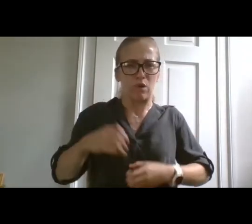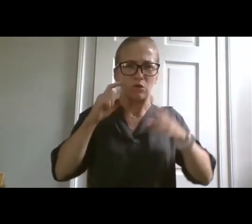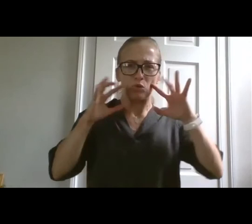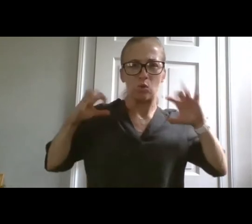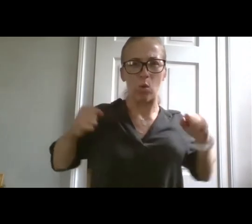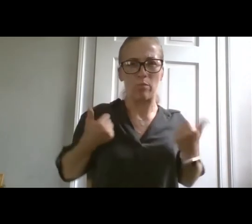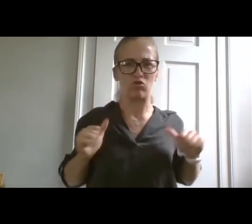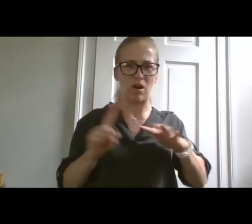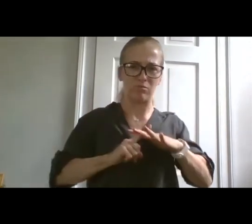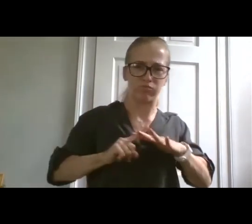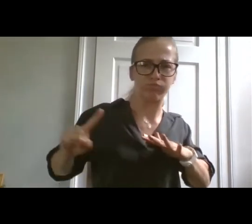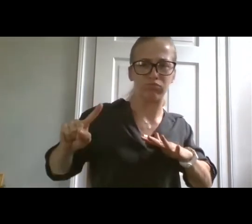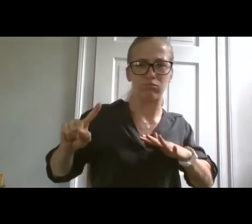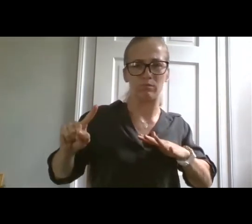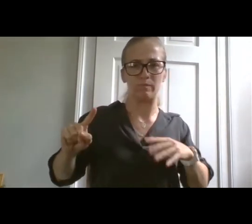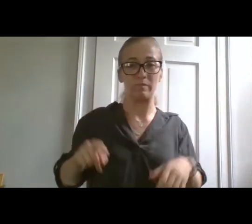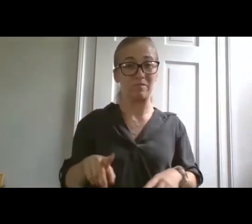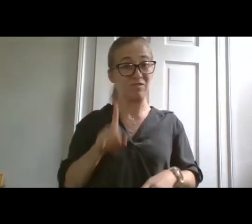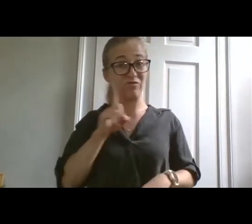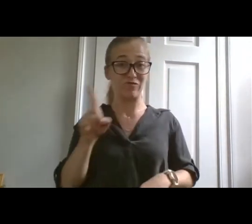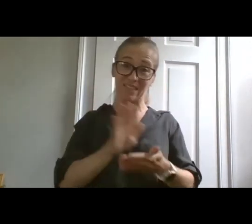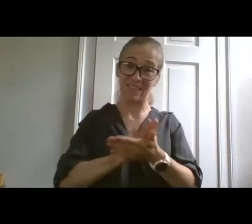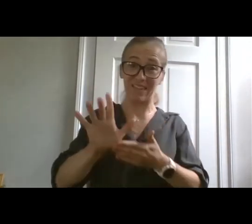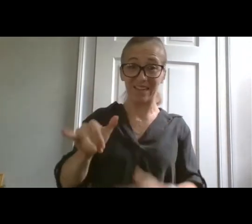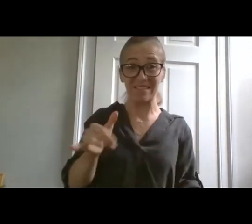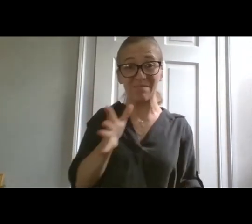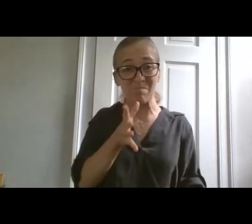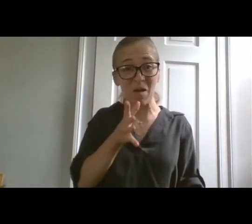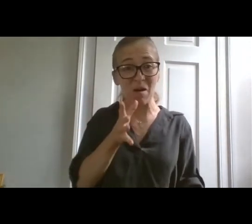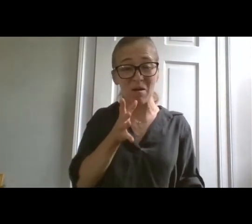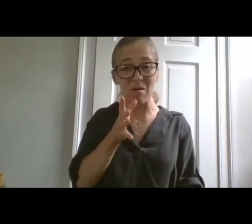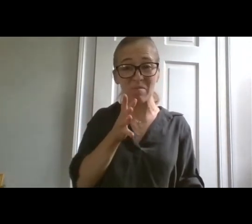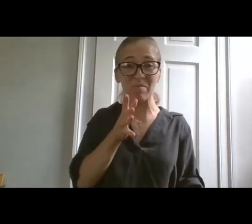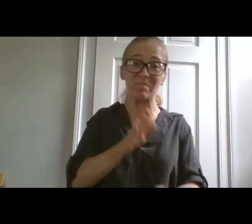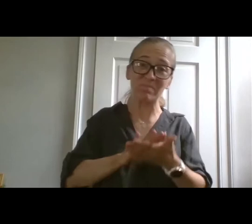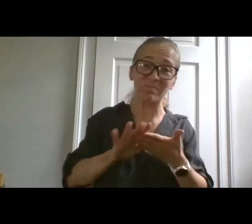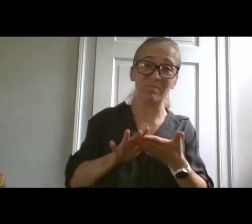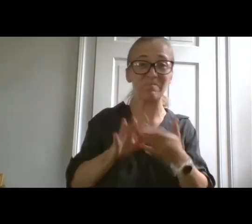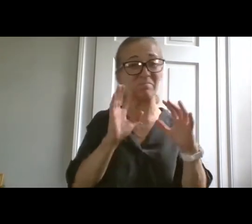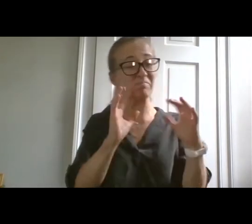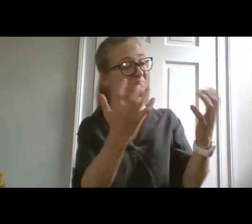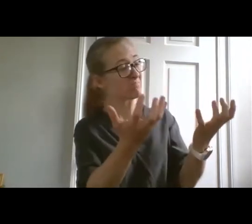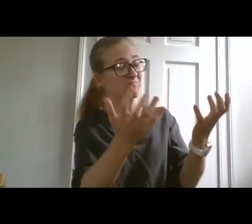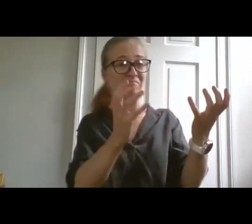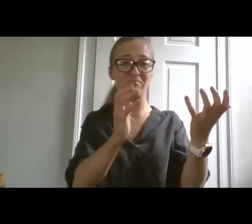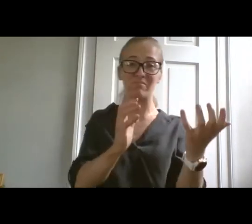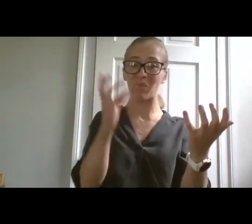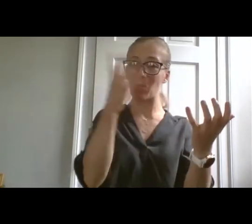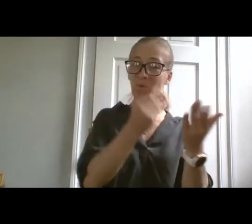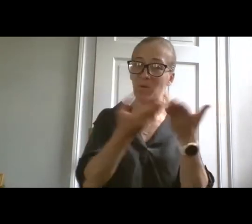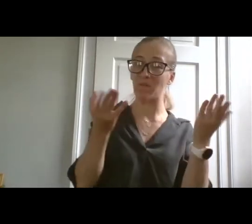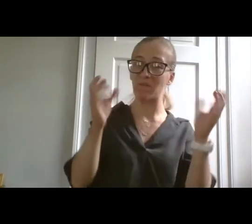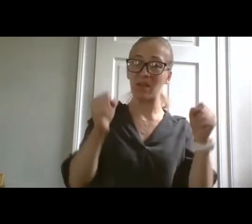out. It's very nice, says my mother calmly, tilting it to the light as if thinking about all the beautiful things that could